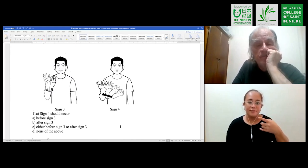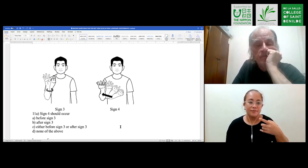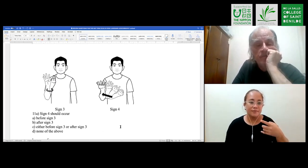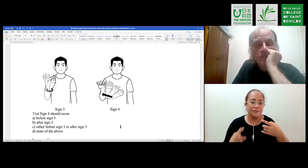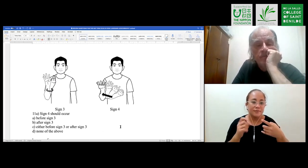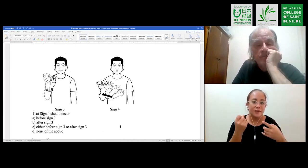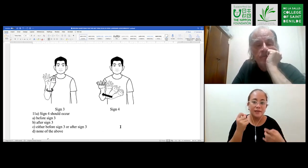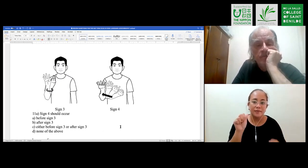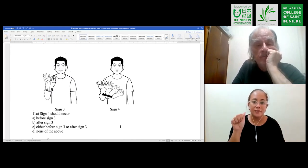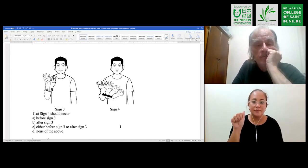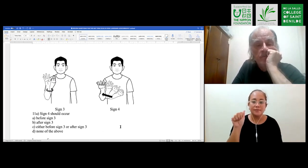I see